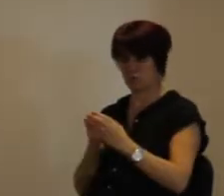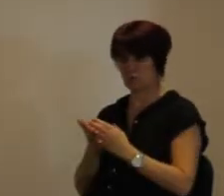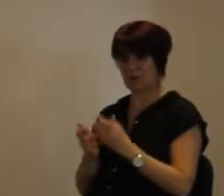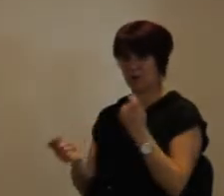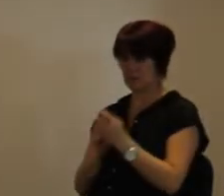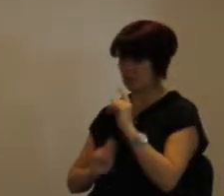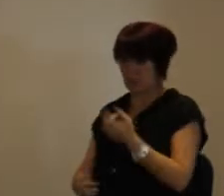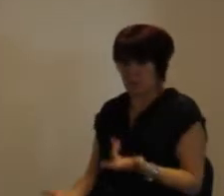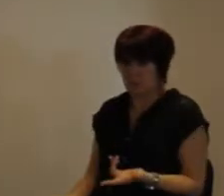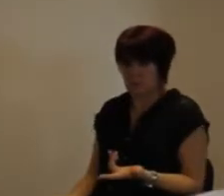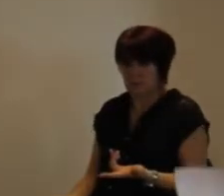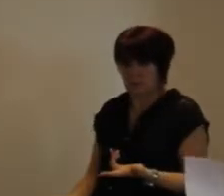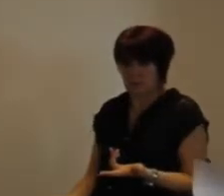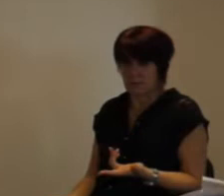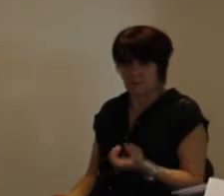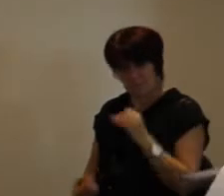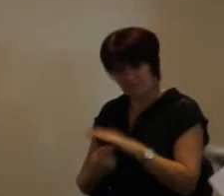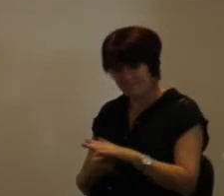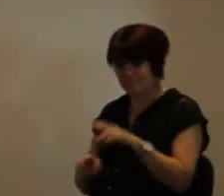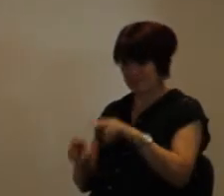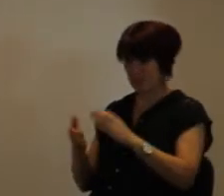be changed. We can't emphasise that enough.